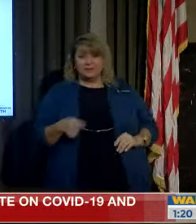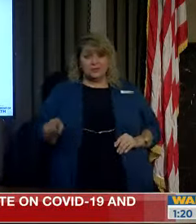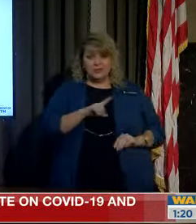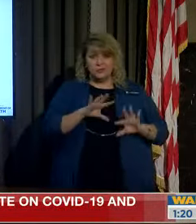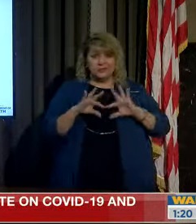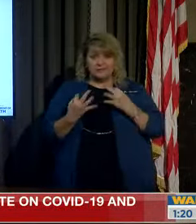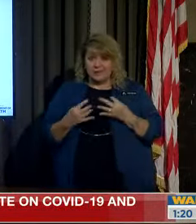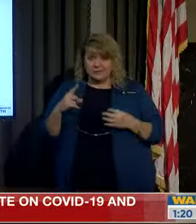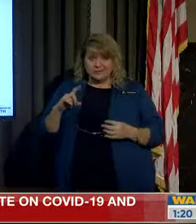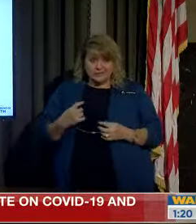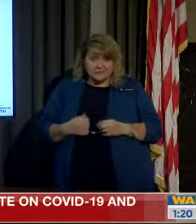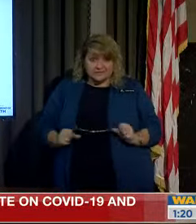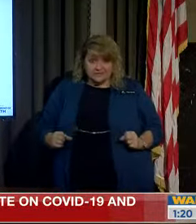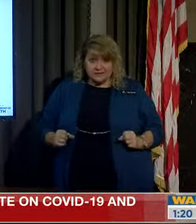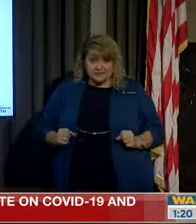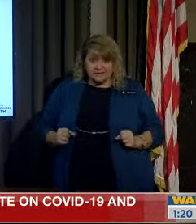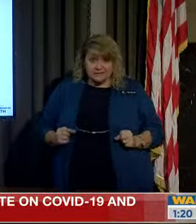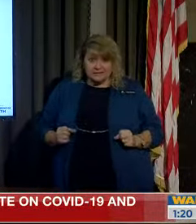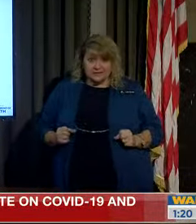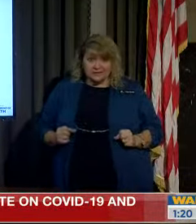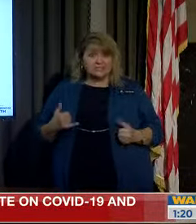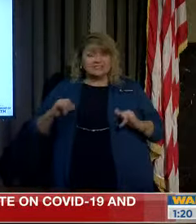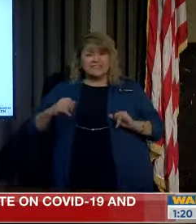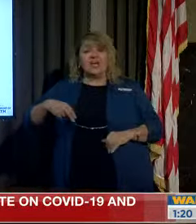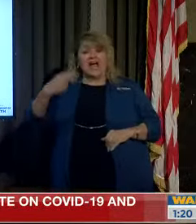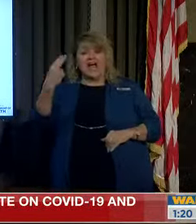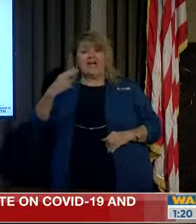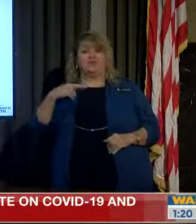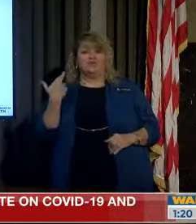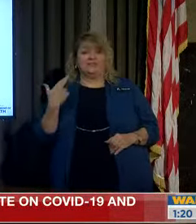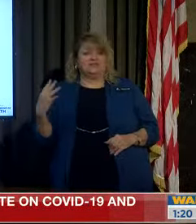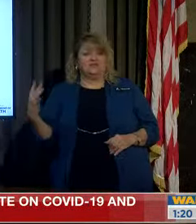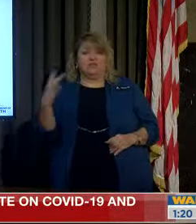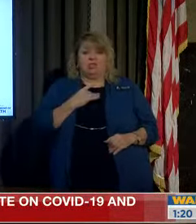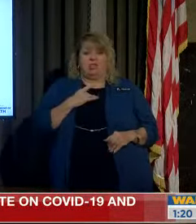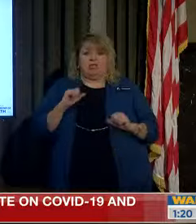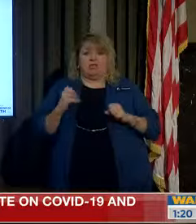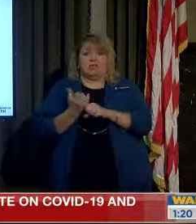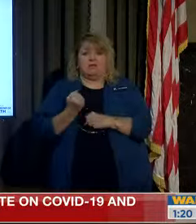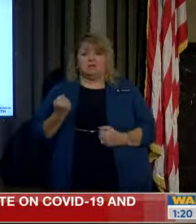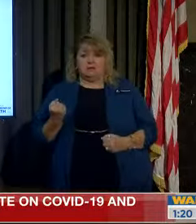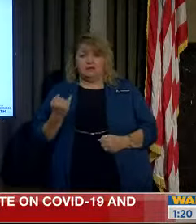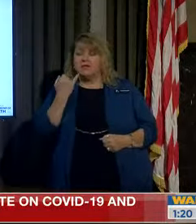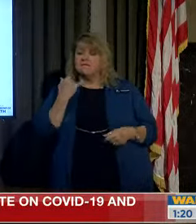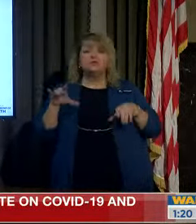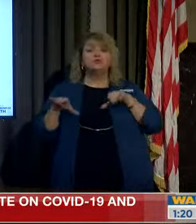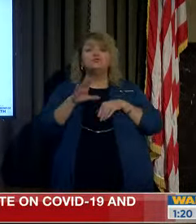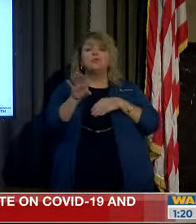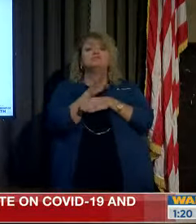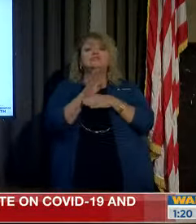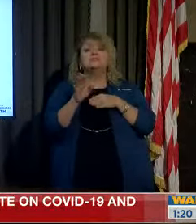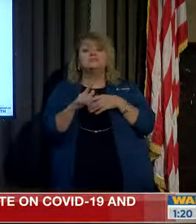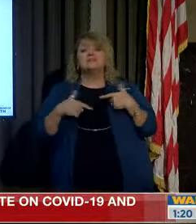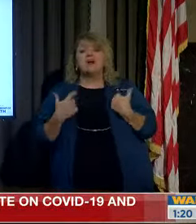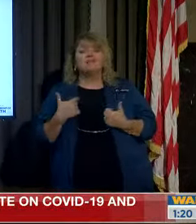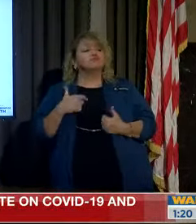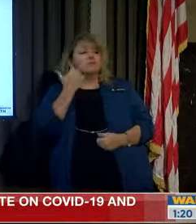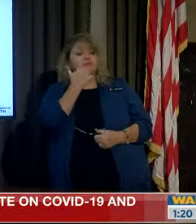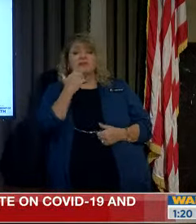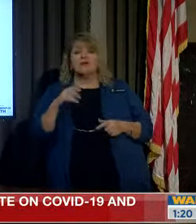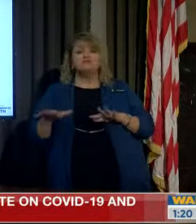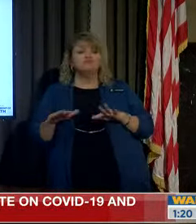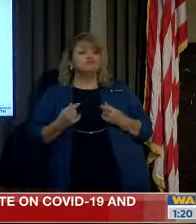There still is as high as possible risk, according to the CDC, that if you go about your daily business, you might be